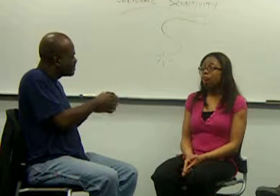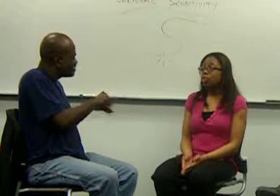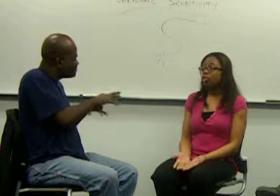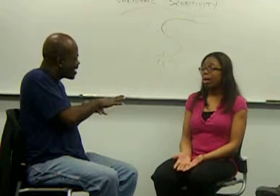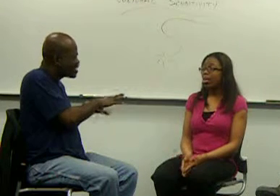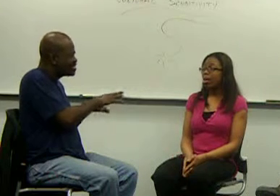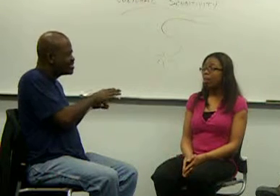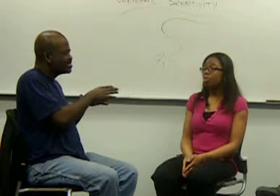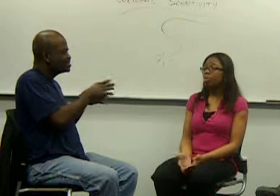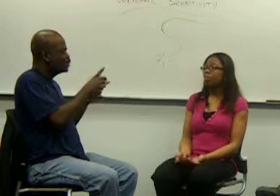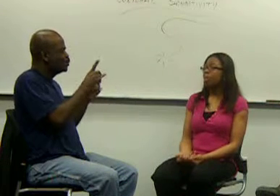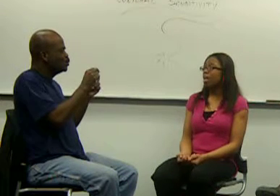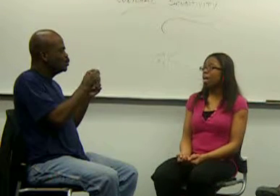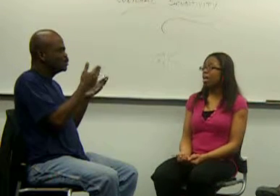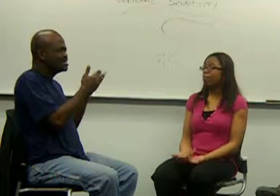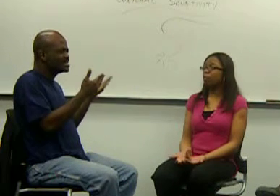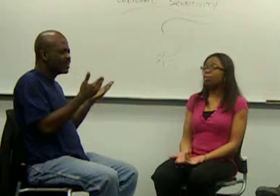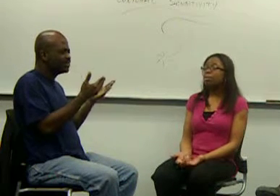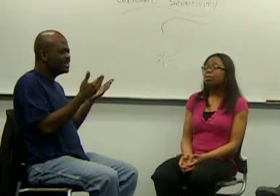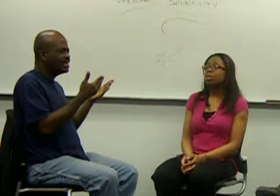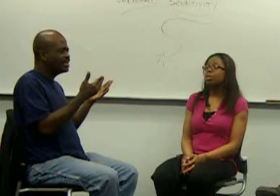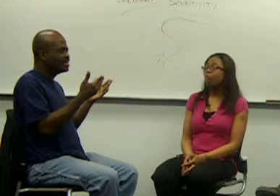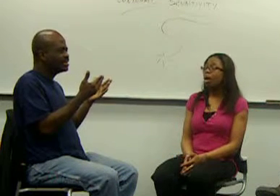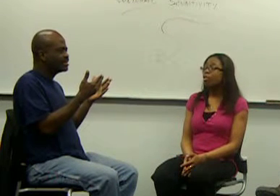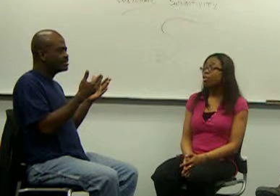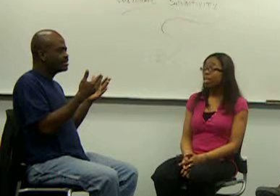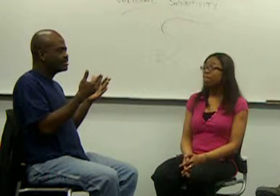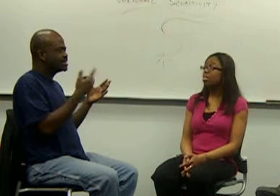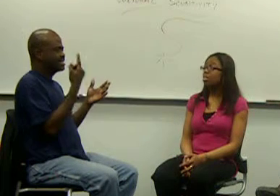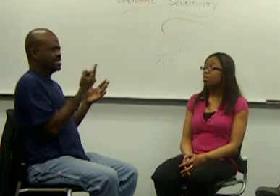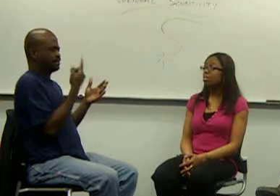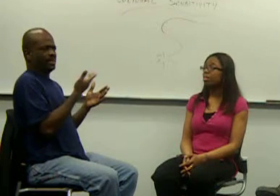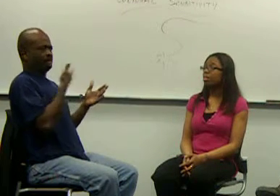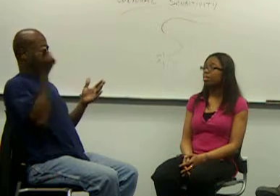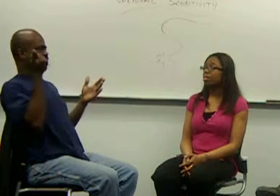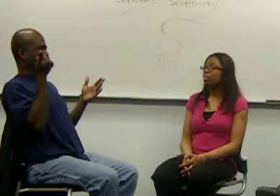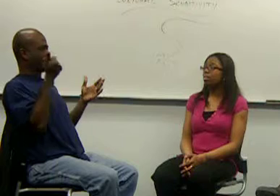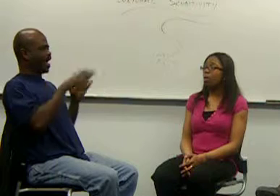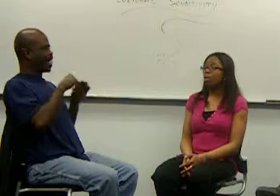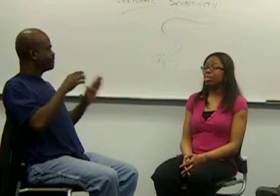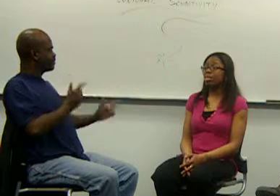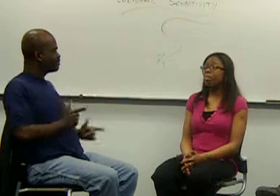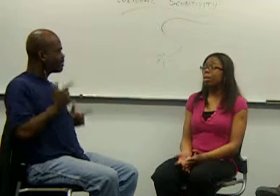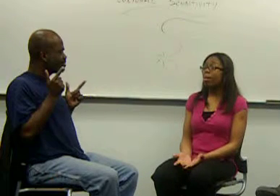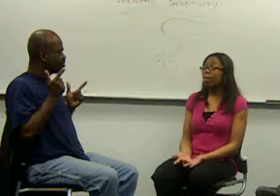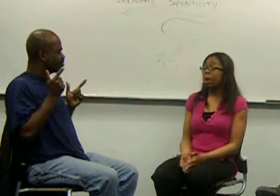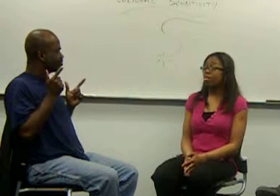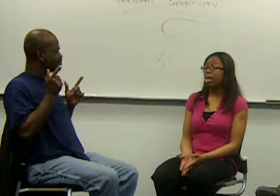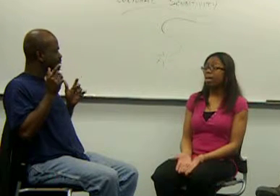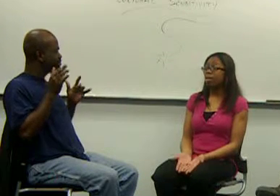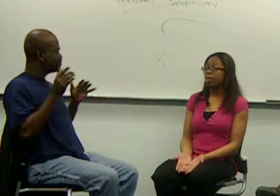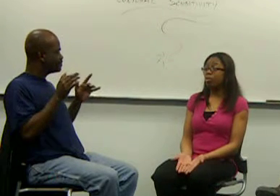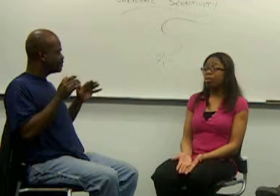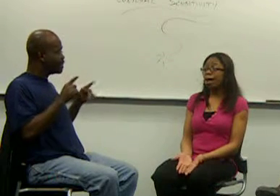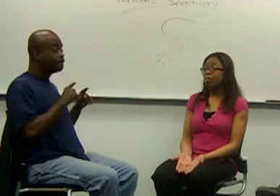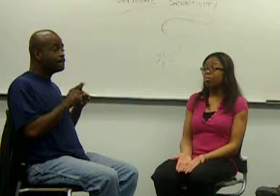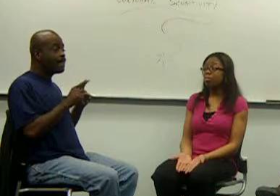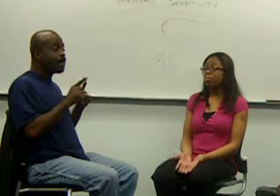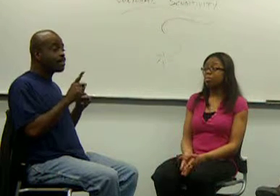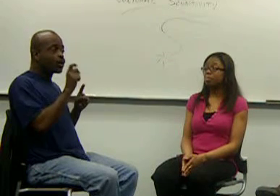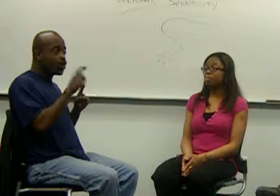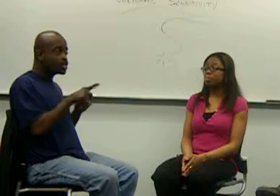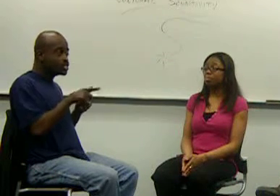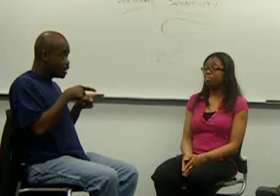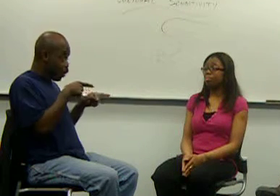Even though I want to try to help them and influence them to do other things or something better outside of their own life,